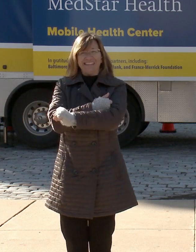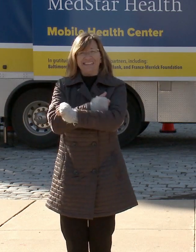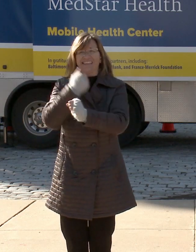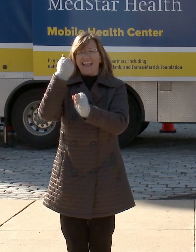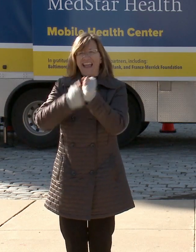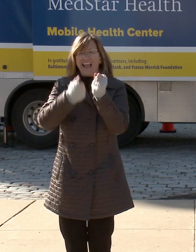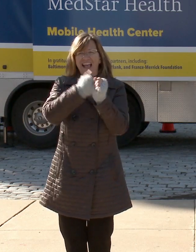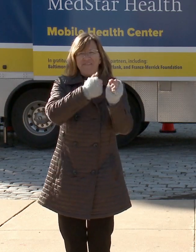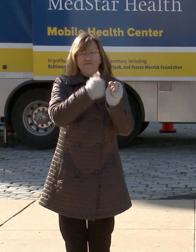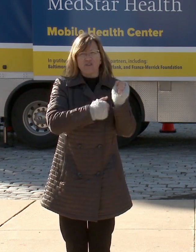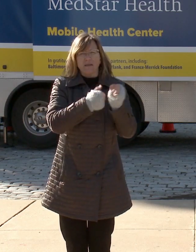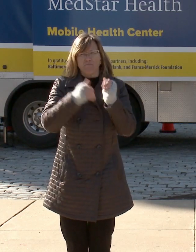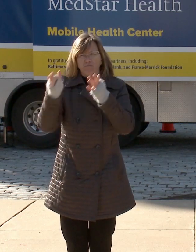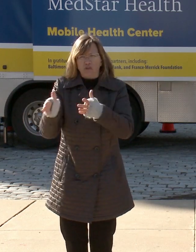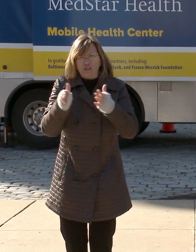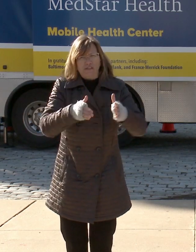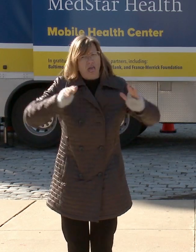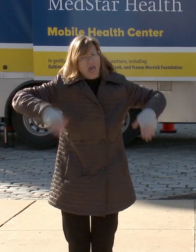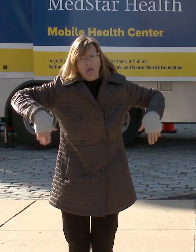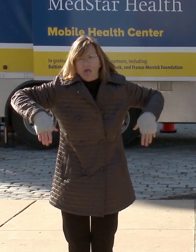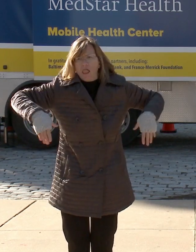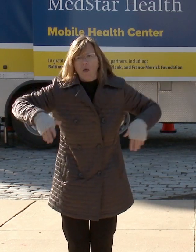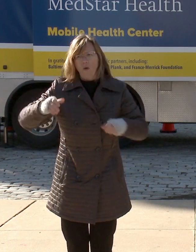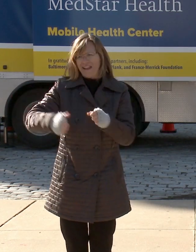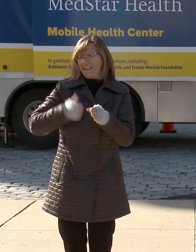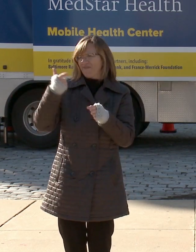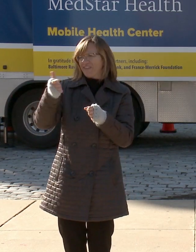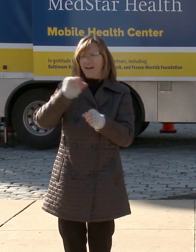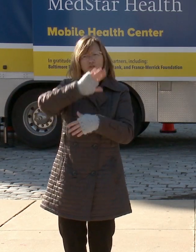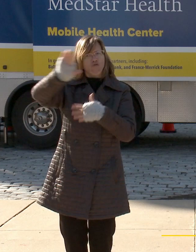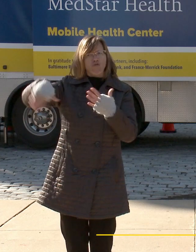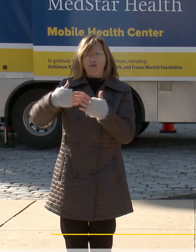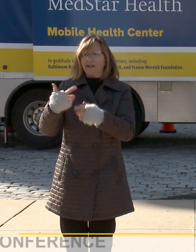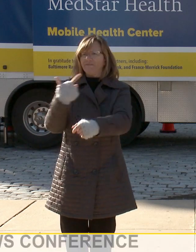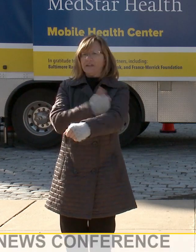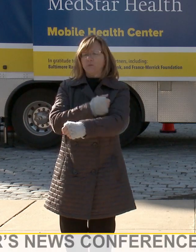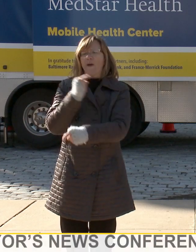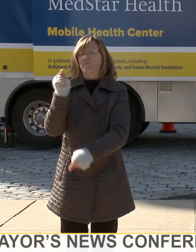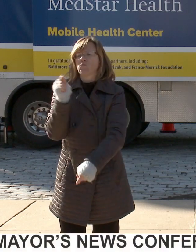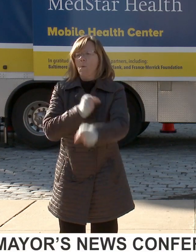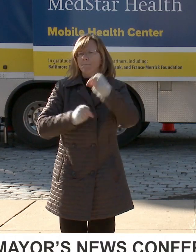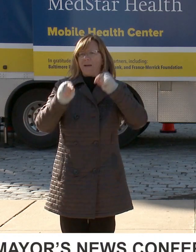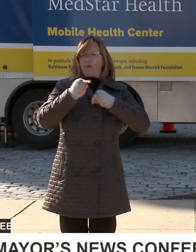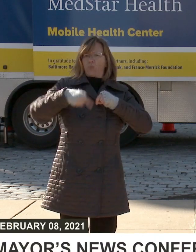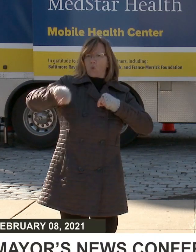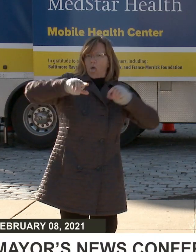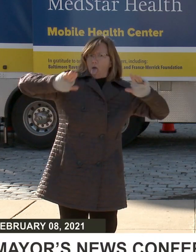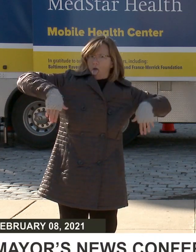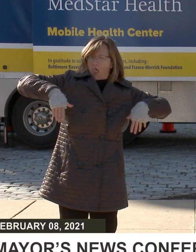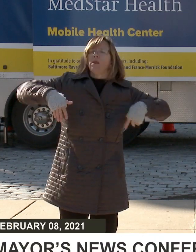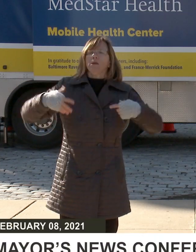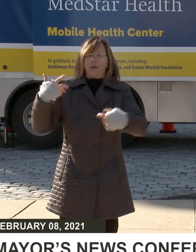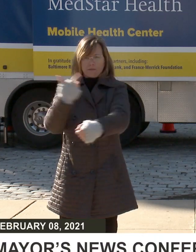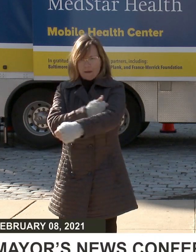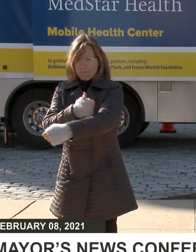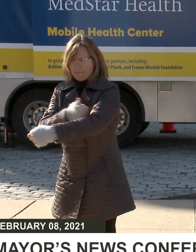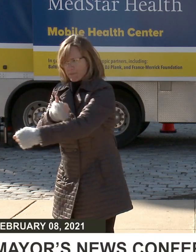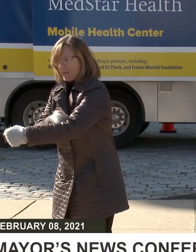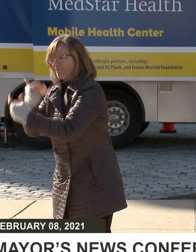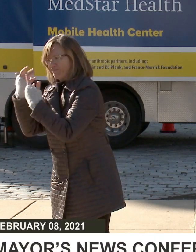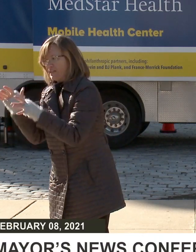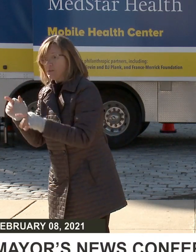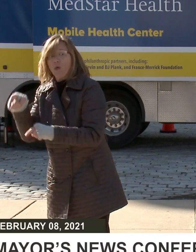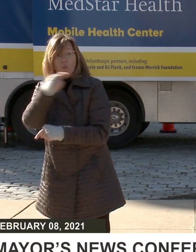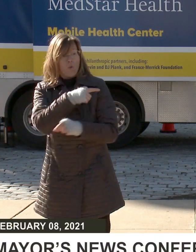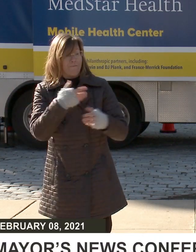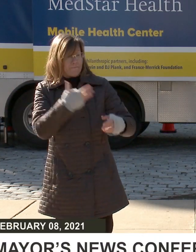staff member. So we're going back through that list to understand who may still be unvaccinated, and we're going to select based on who is still outstanding and